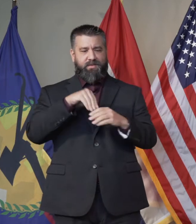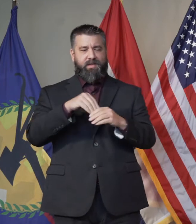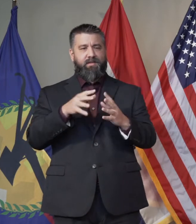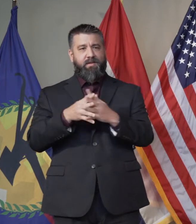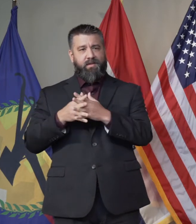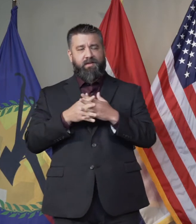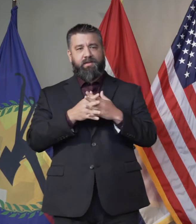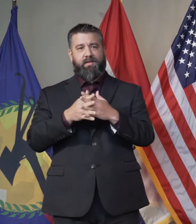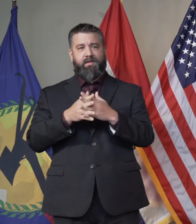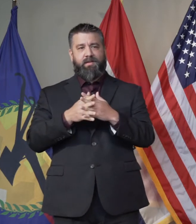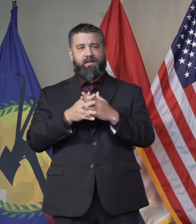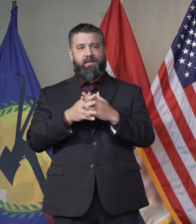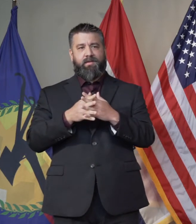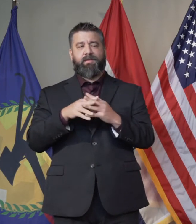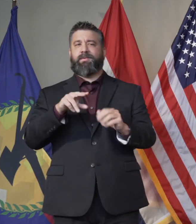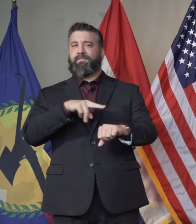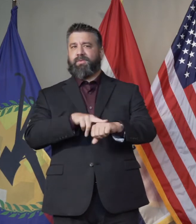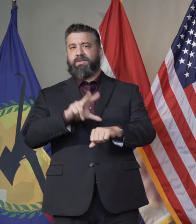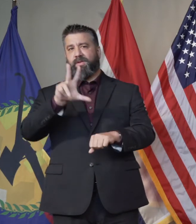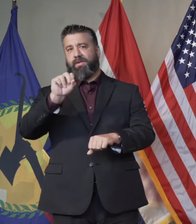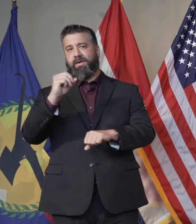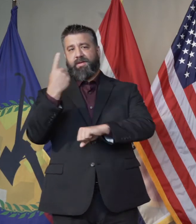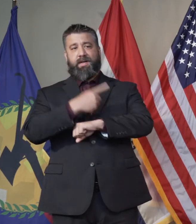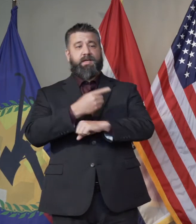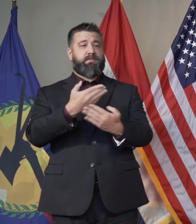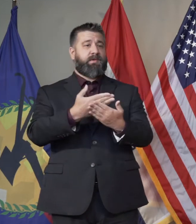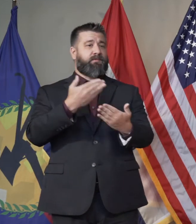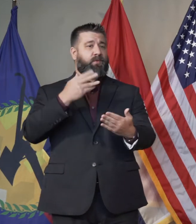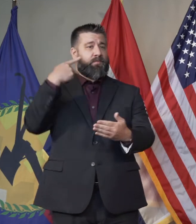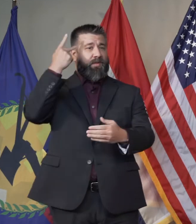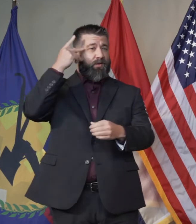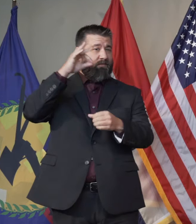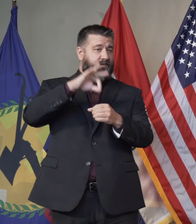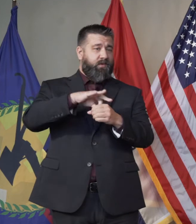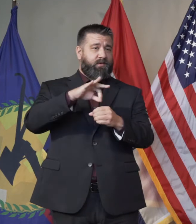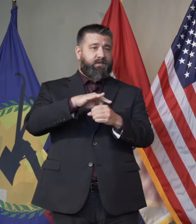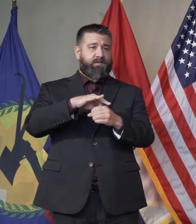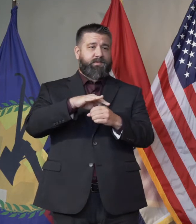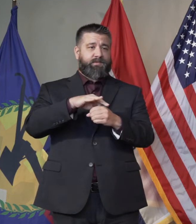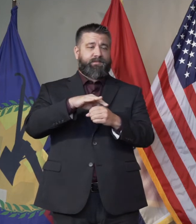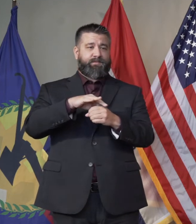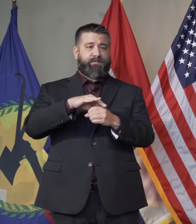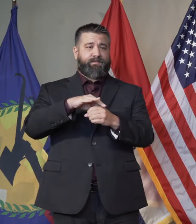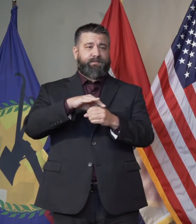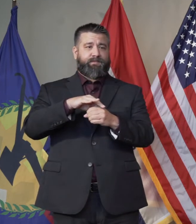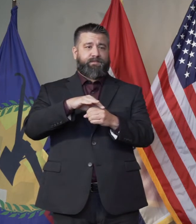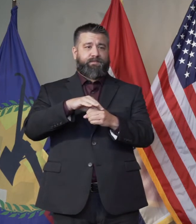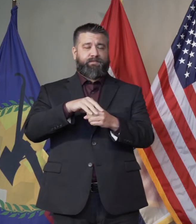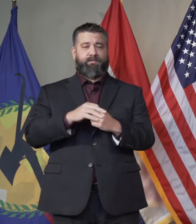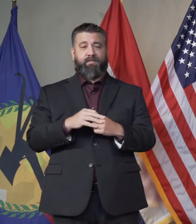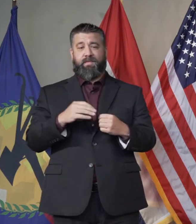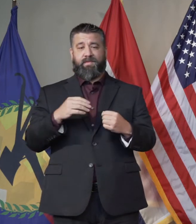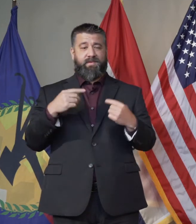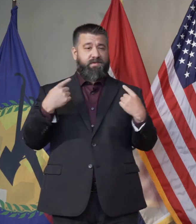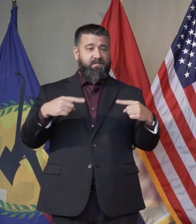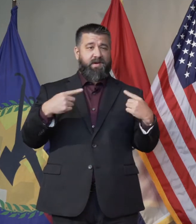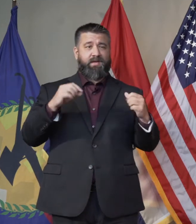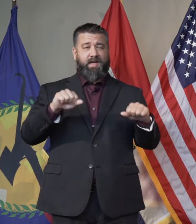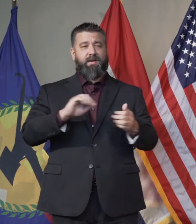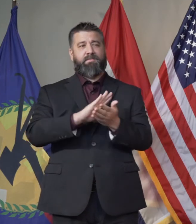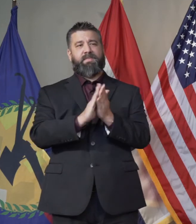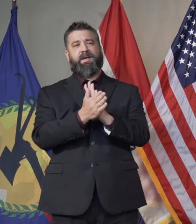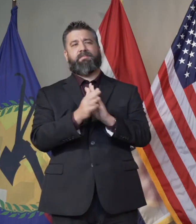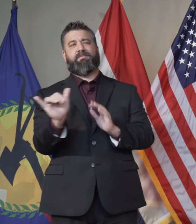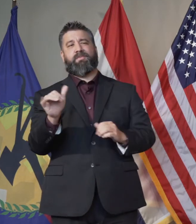political cycle 30 days before an election, unfortunately, the political debate can become a bit of theater. But